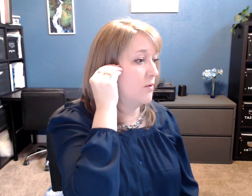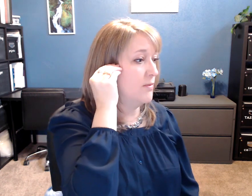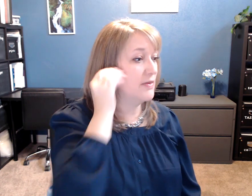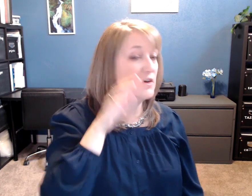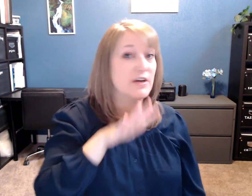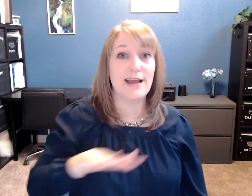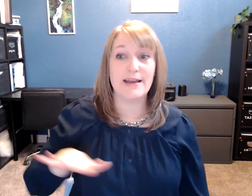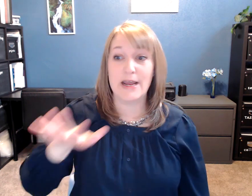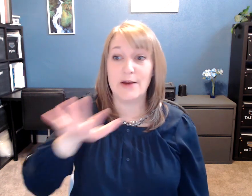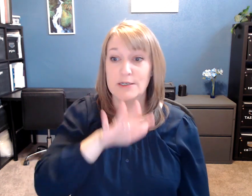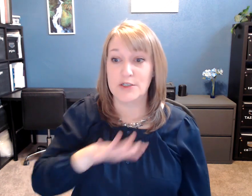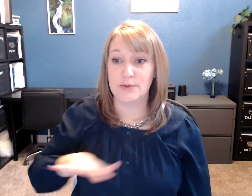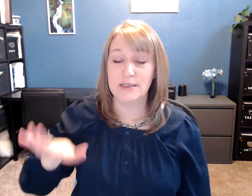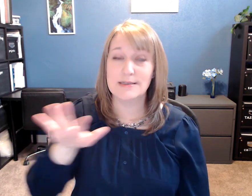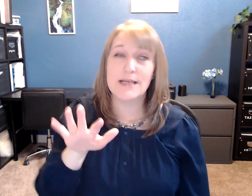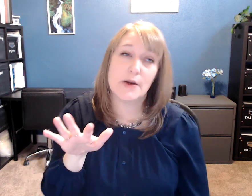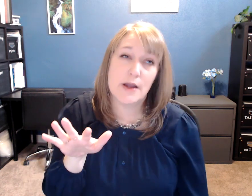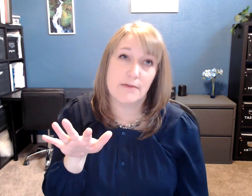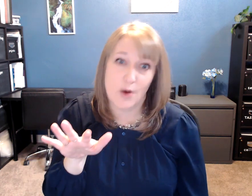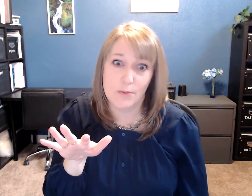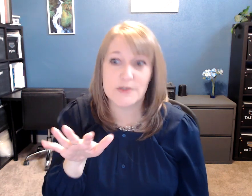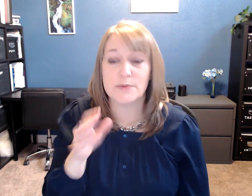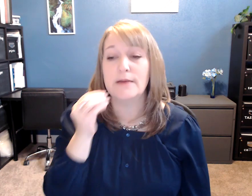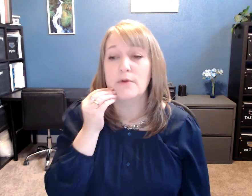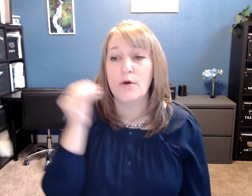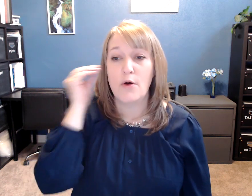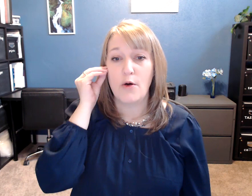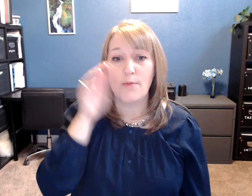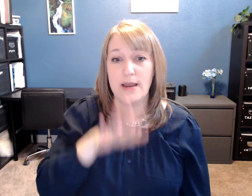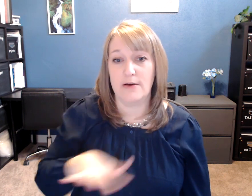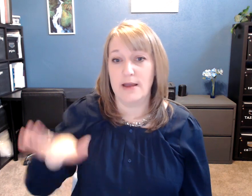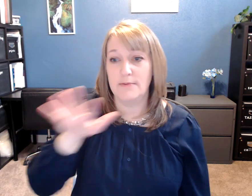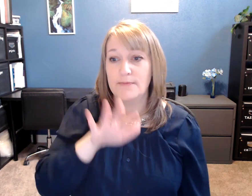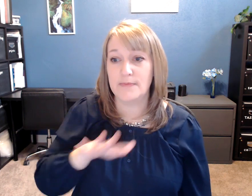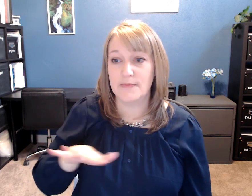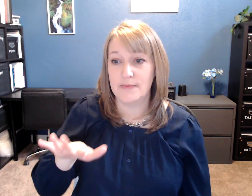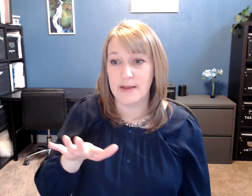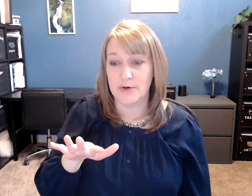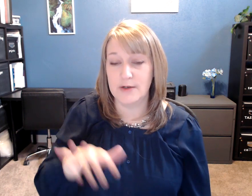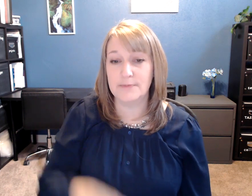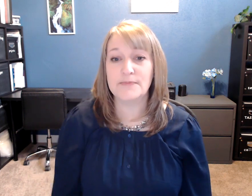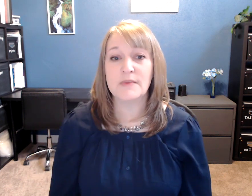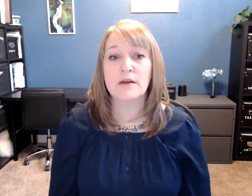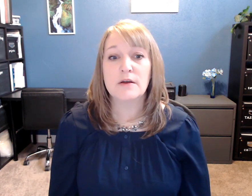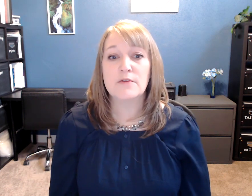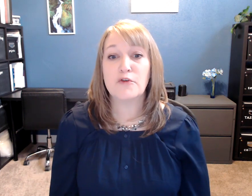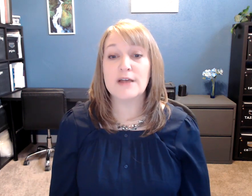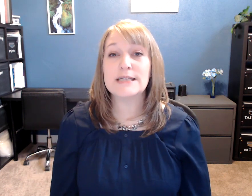home, and then you're going to add area to it. It's an area of homes, right? Home area, neighborhood. Front